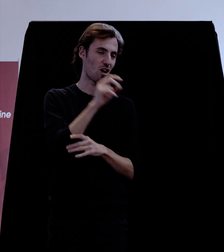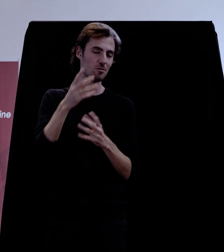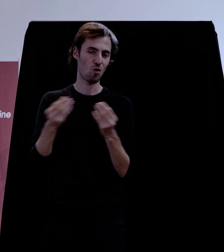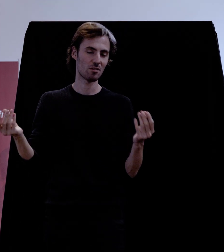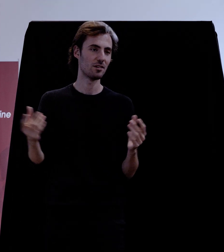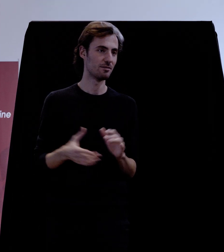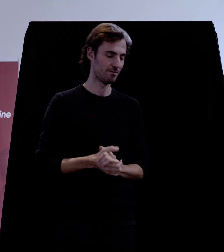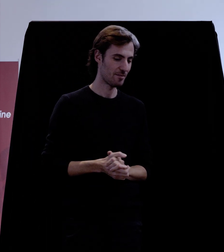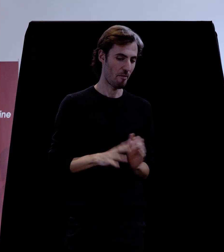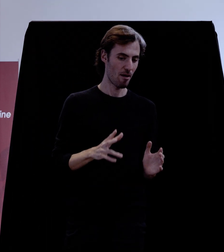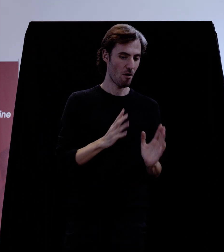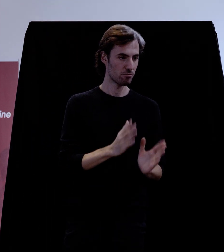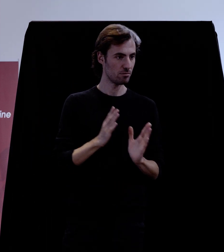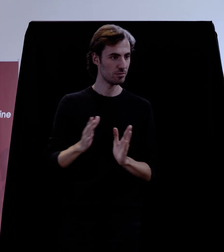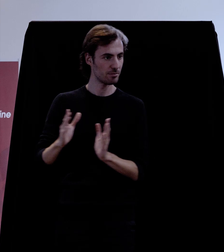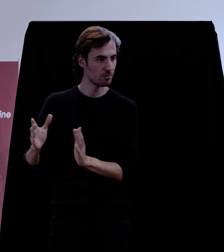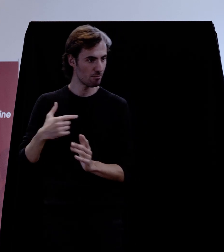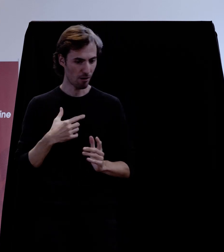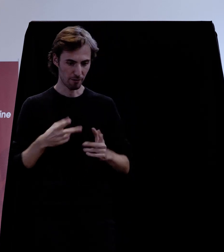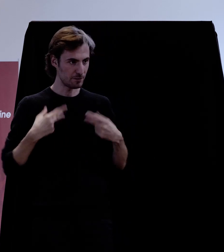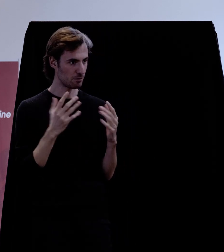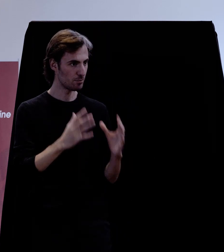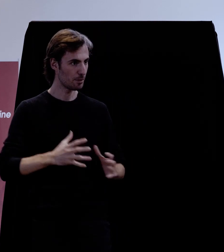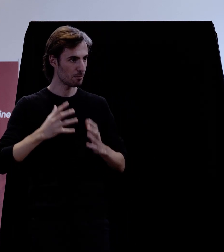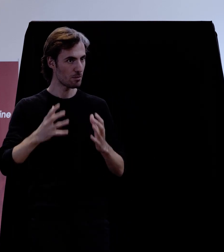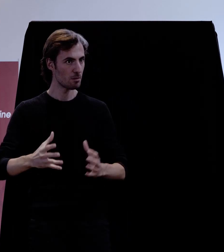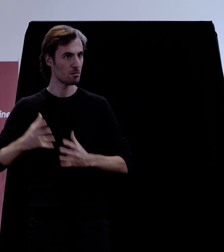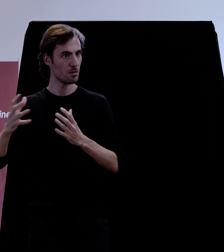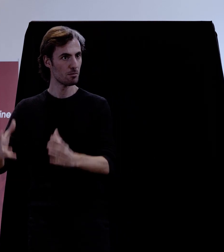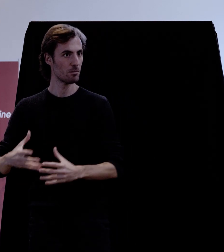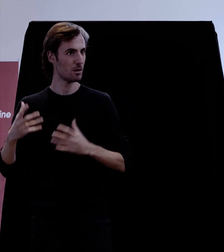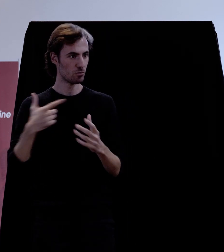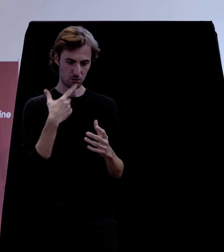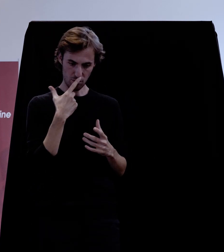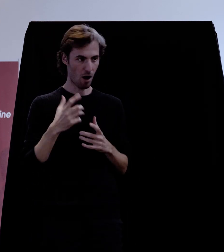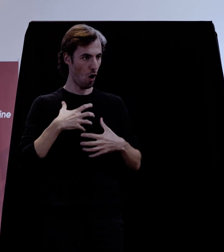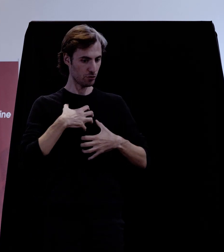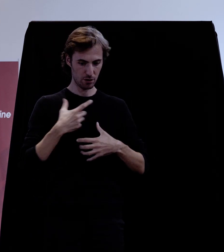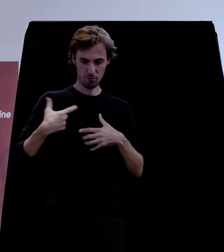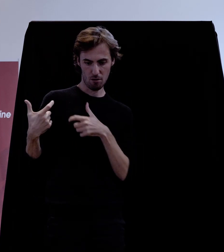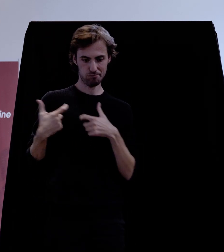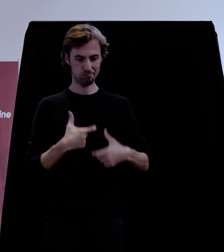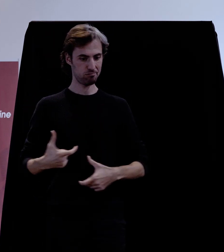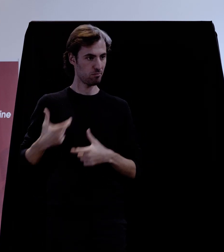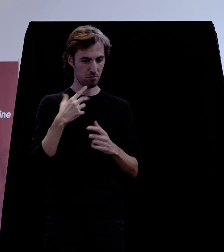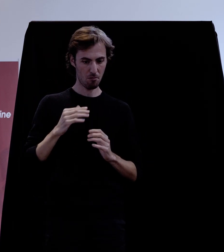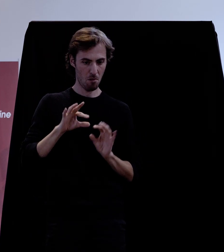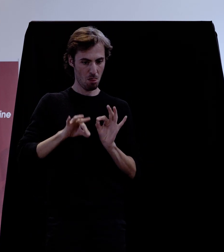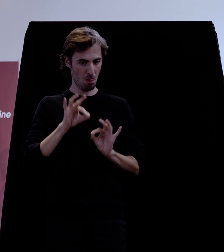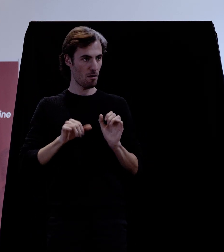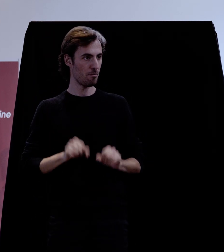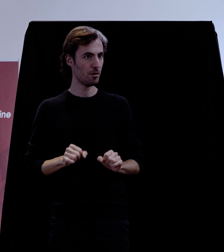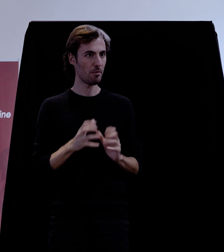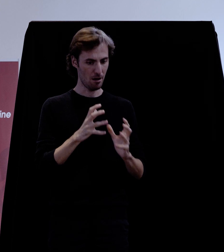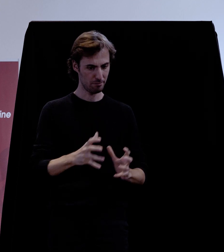I can keep my anxiety down by engaging in routine. It works for me. It does not work